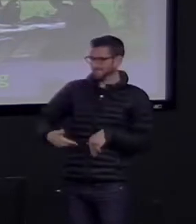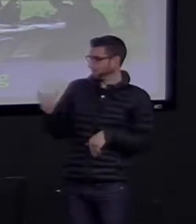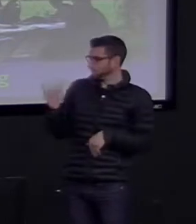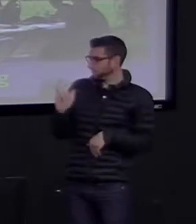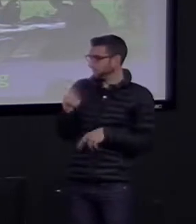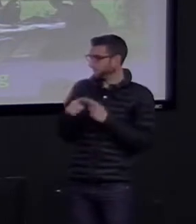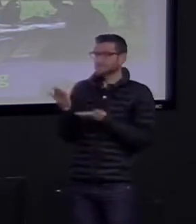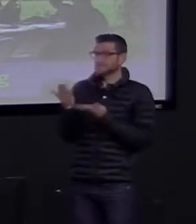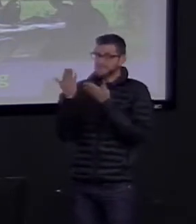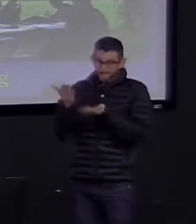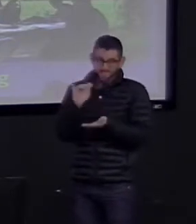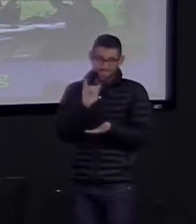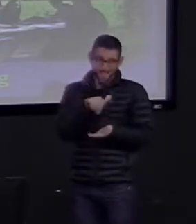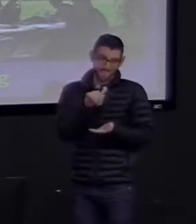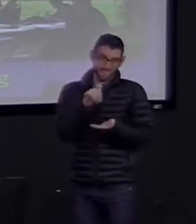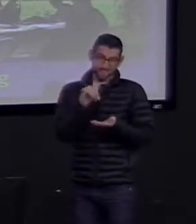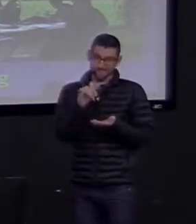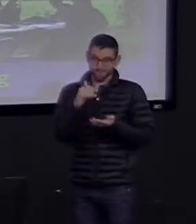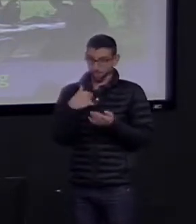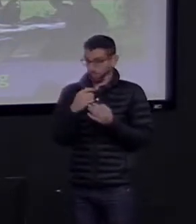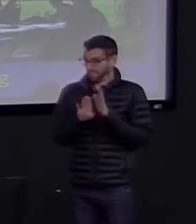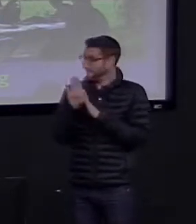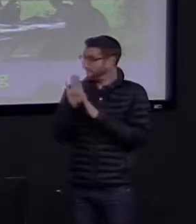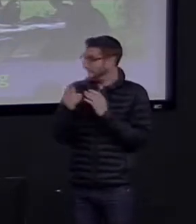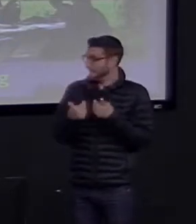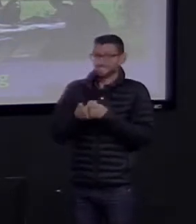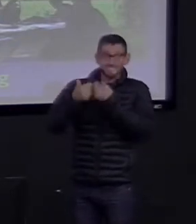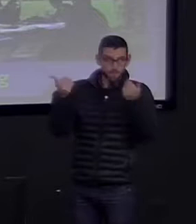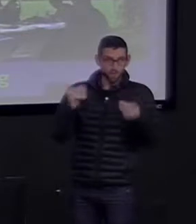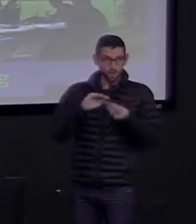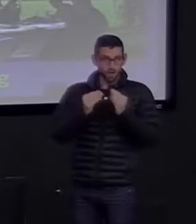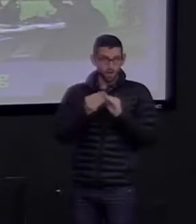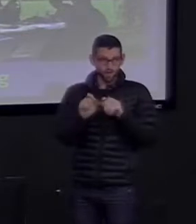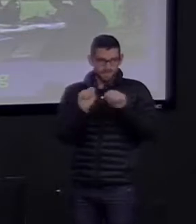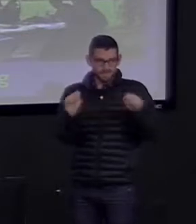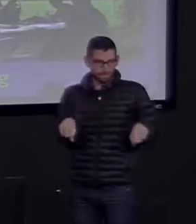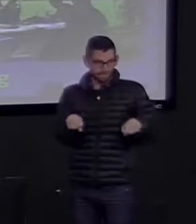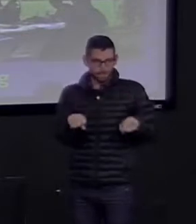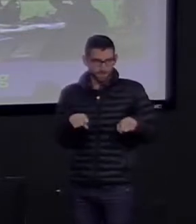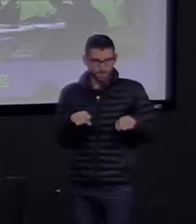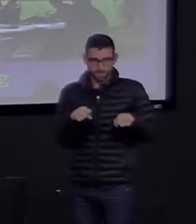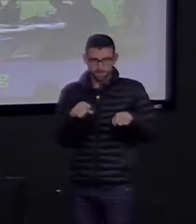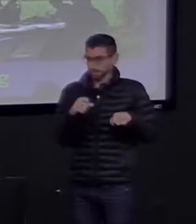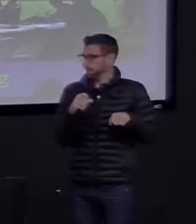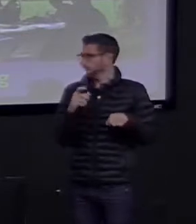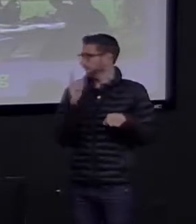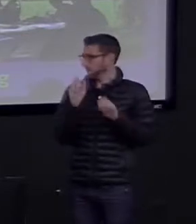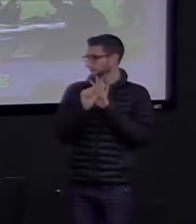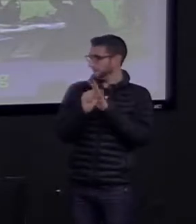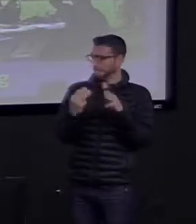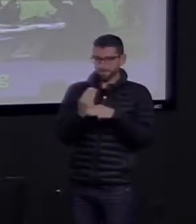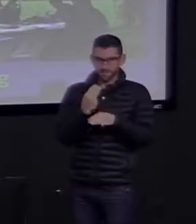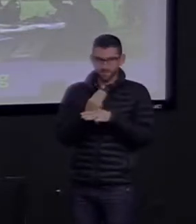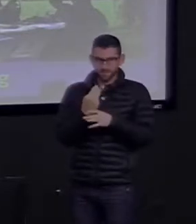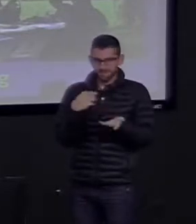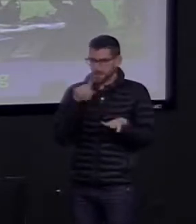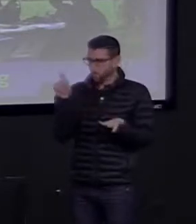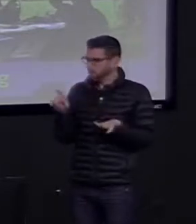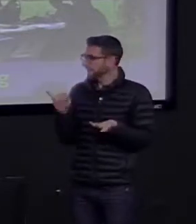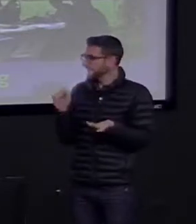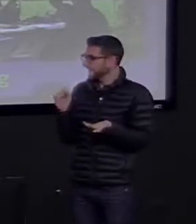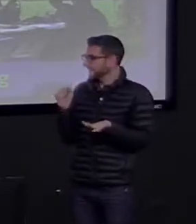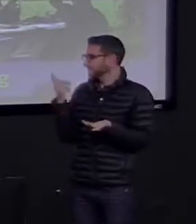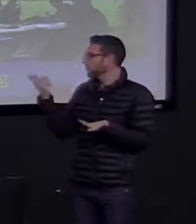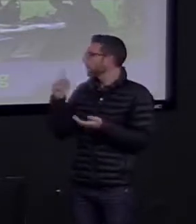written symbols as well, shouldn't that also be mapped onto a similar system? But the idea that we may be developing a separate